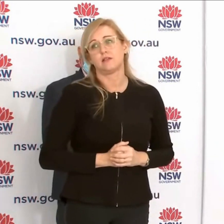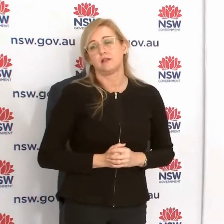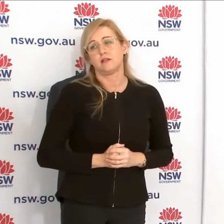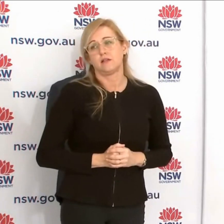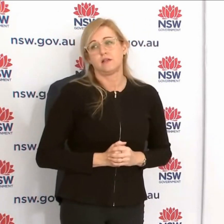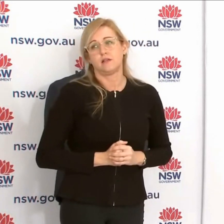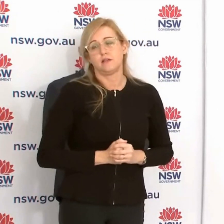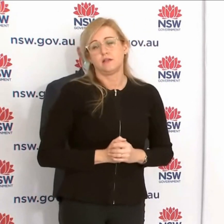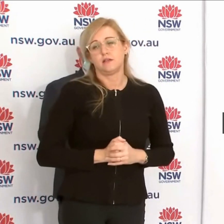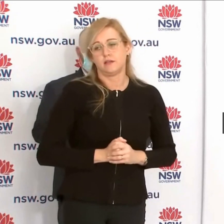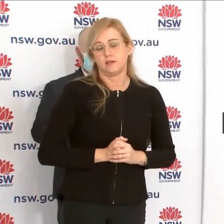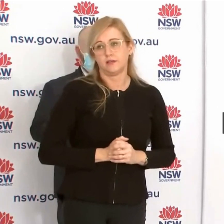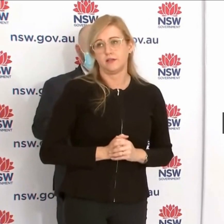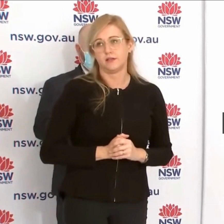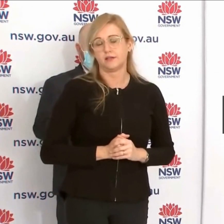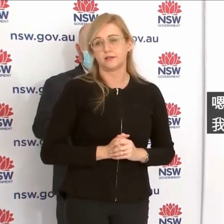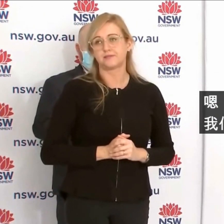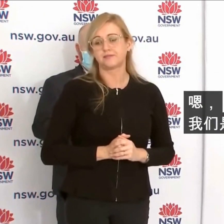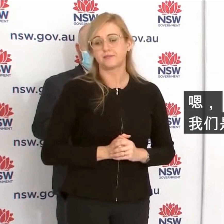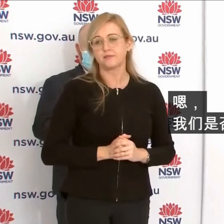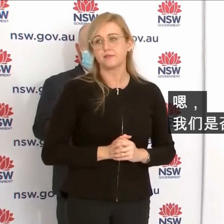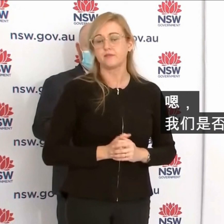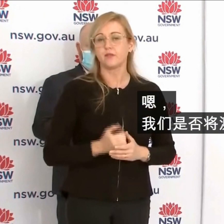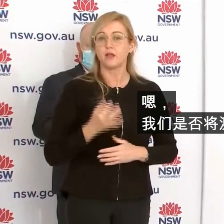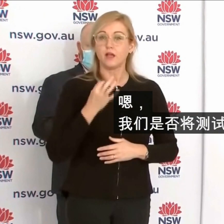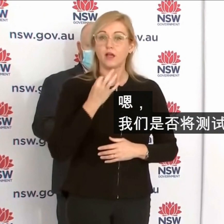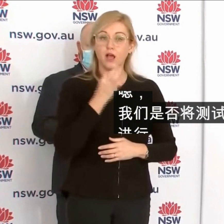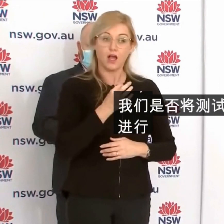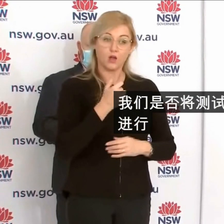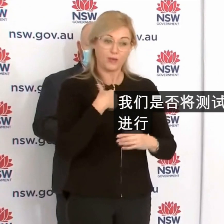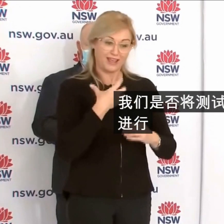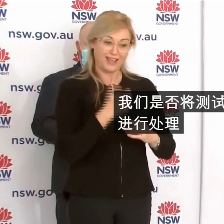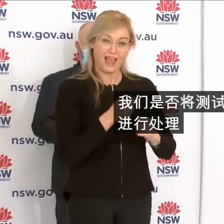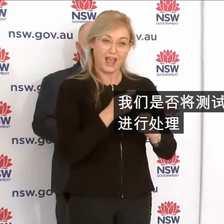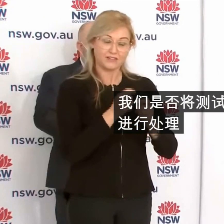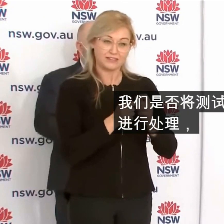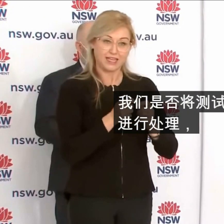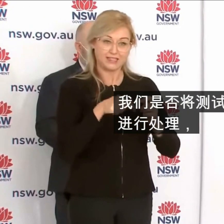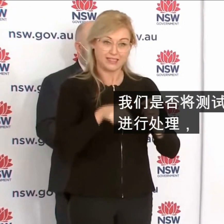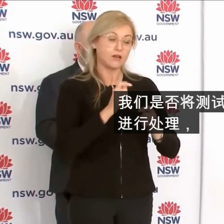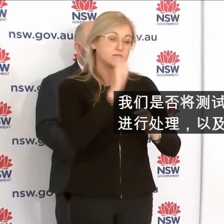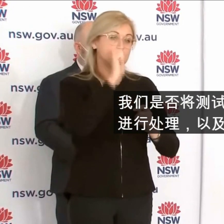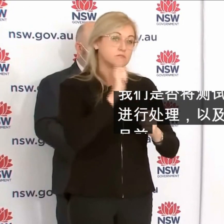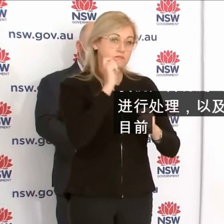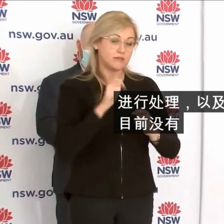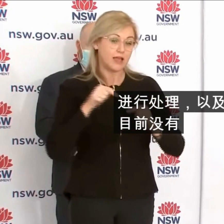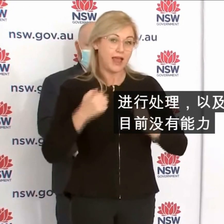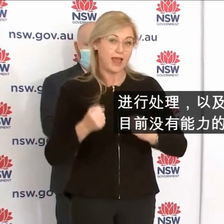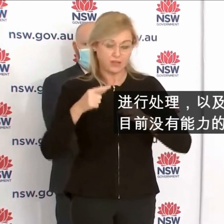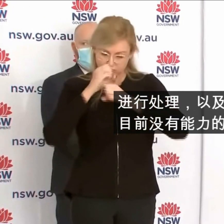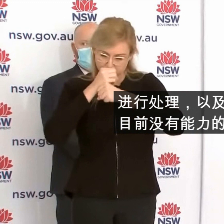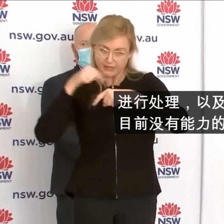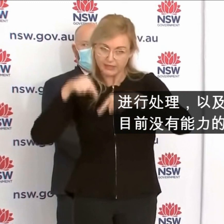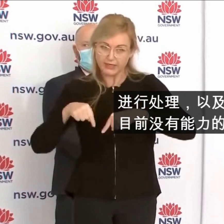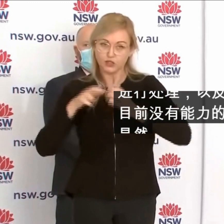that capacity issue. Are we sending tests to Melbourne labs to get them processed? And also, at what point with